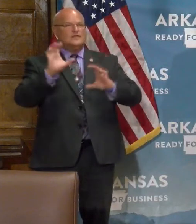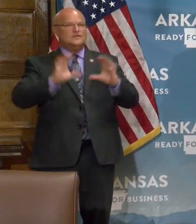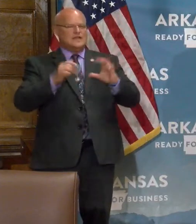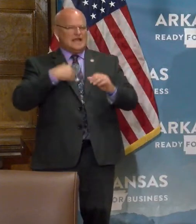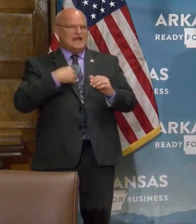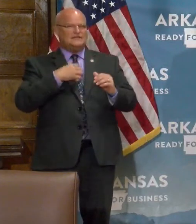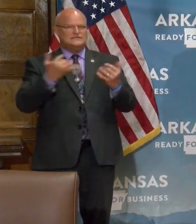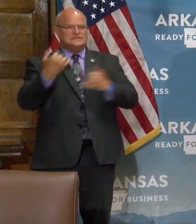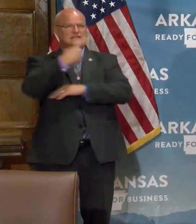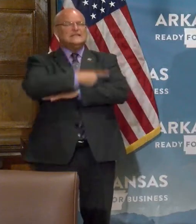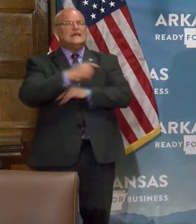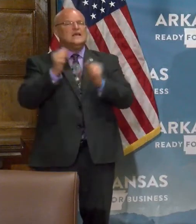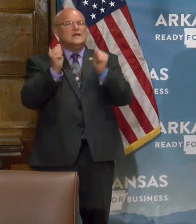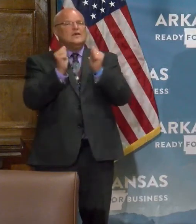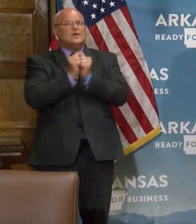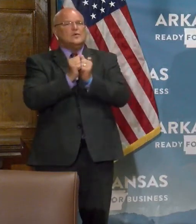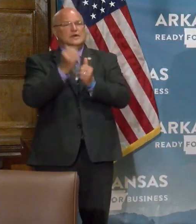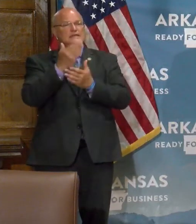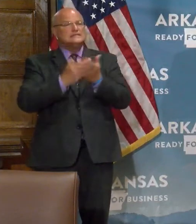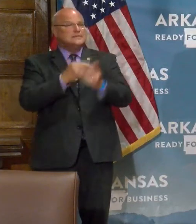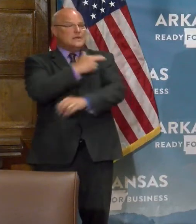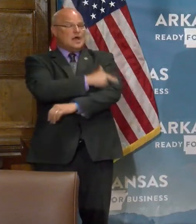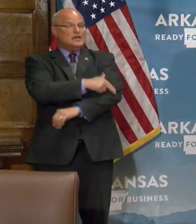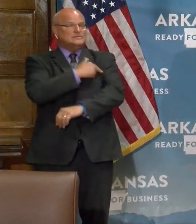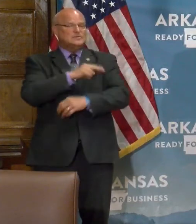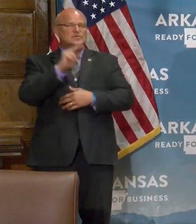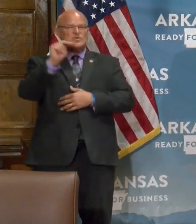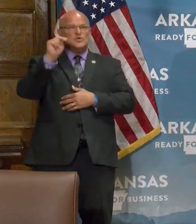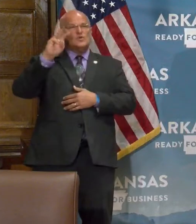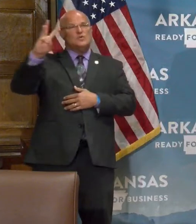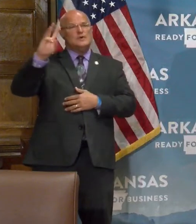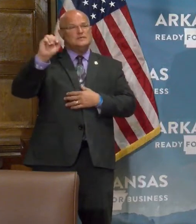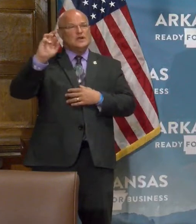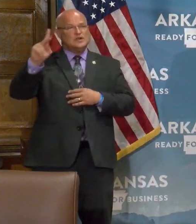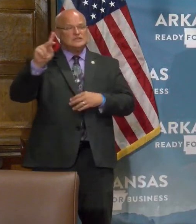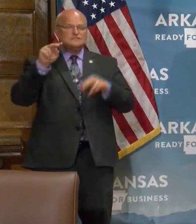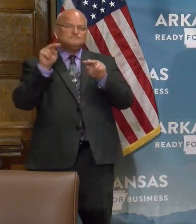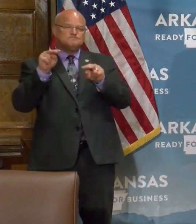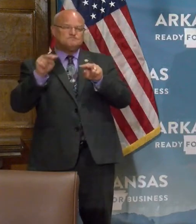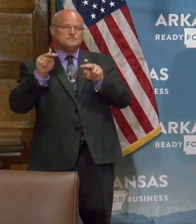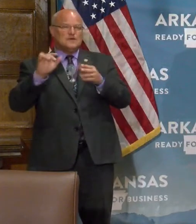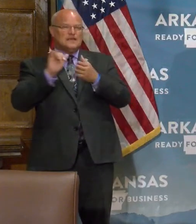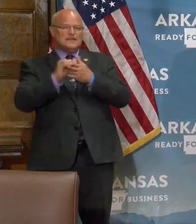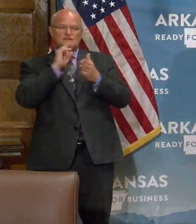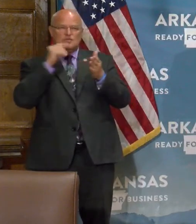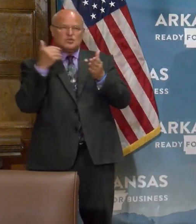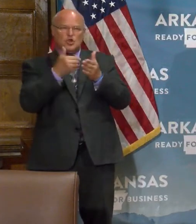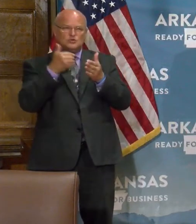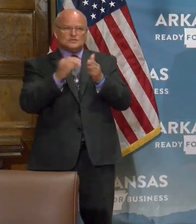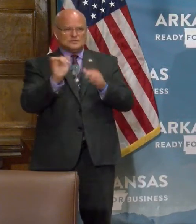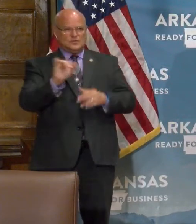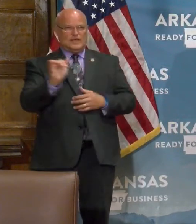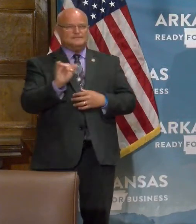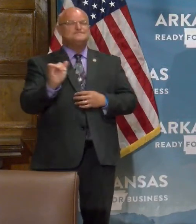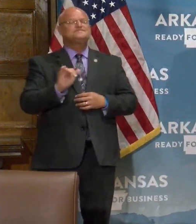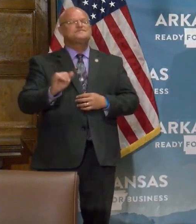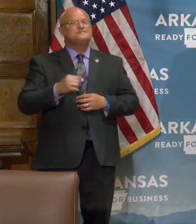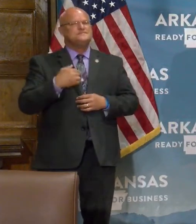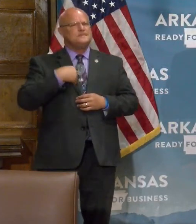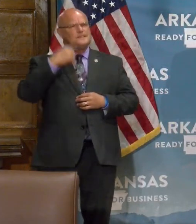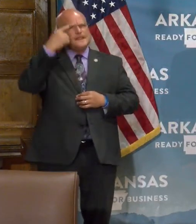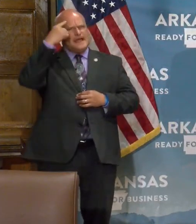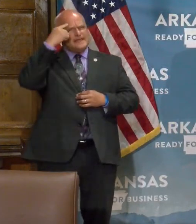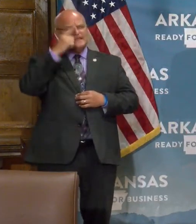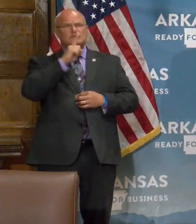conversations I've had today with some of the hospitals in Northwest Arkansas, monitoring that very closely as well. I think the